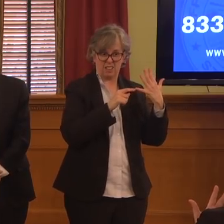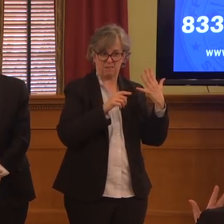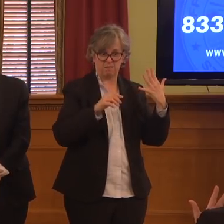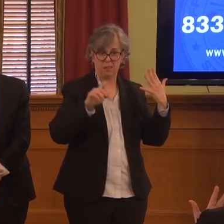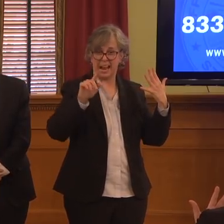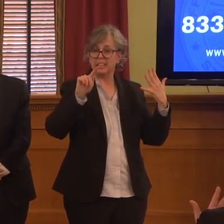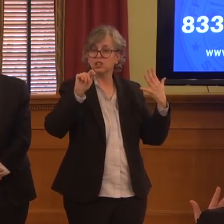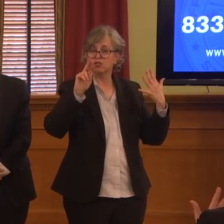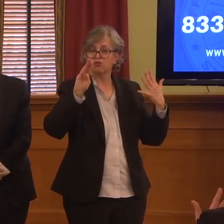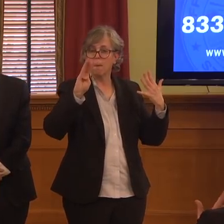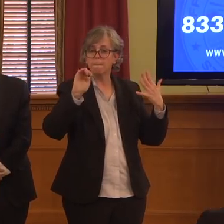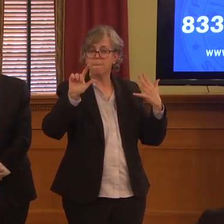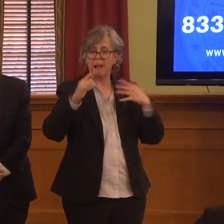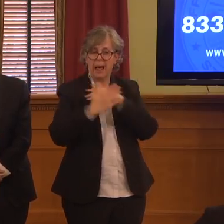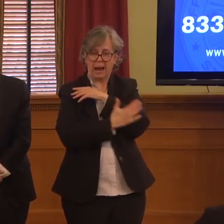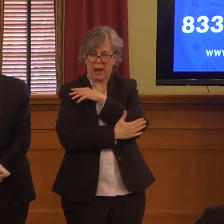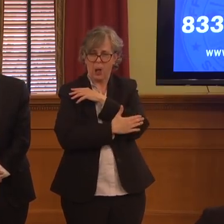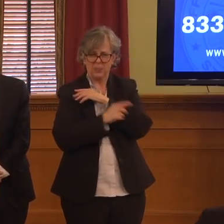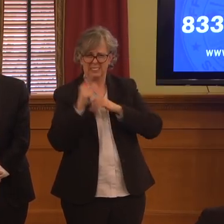the ICU.